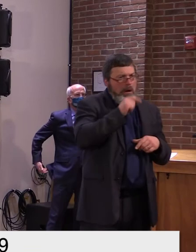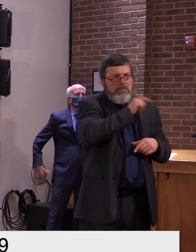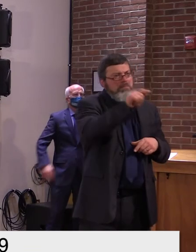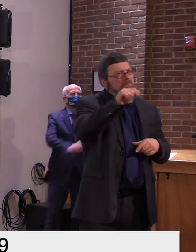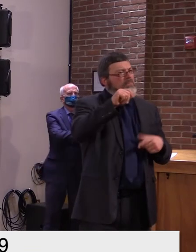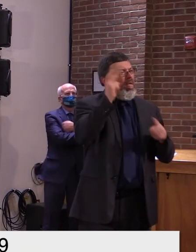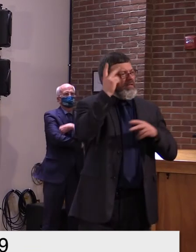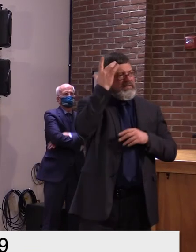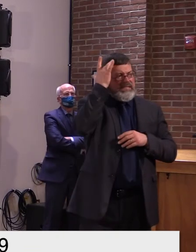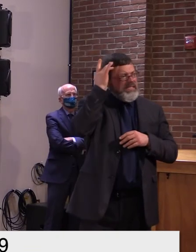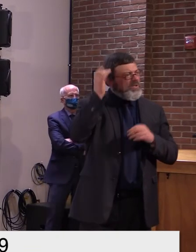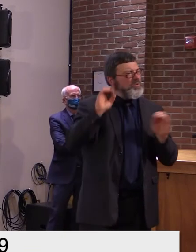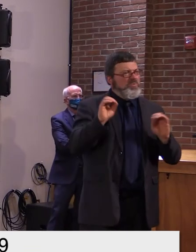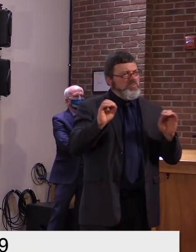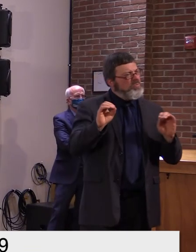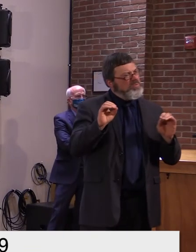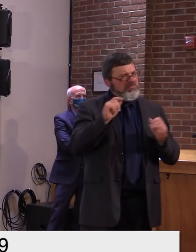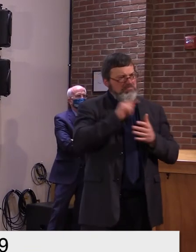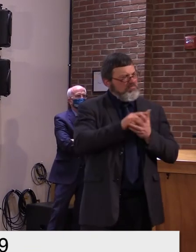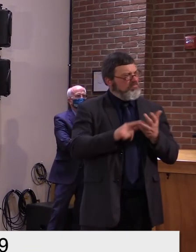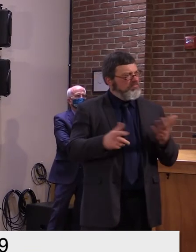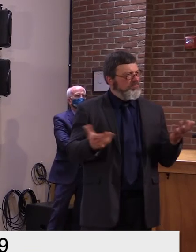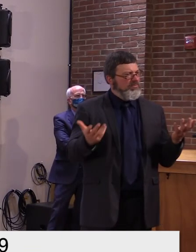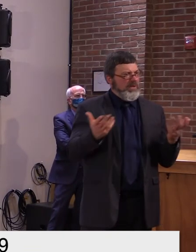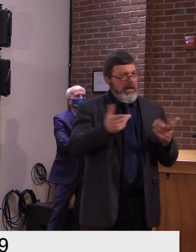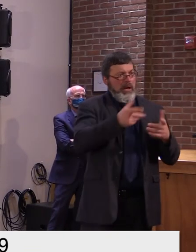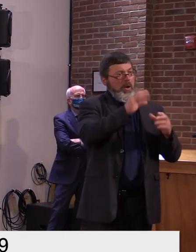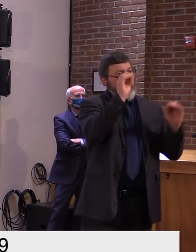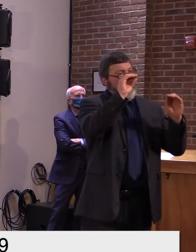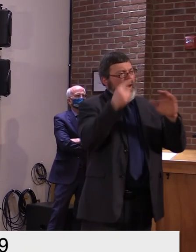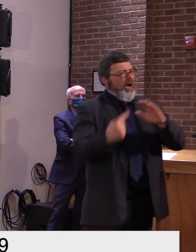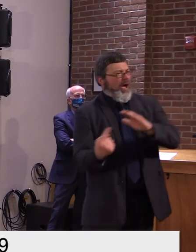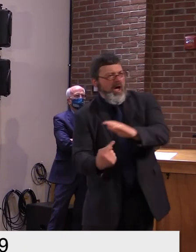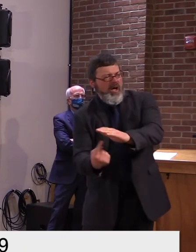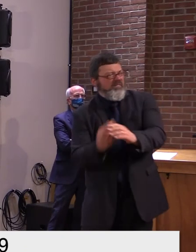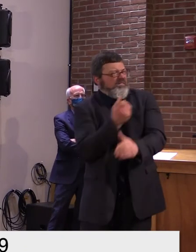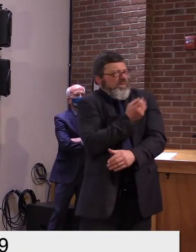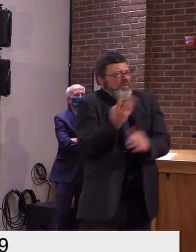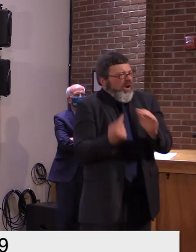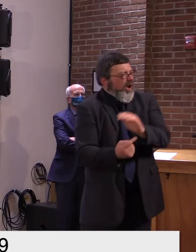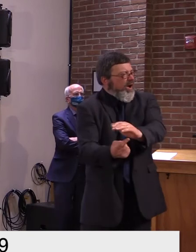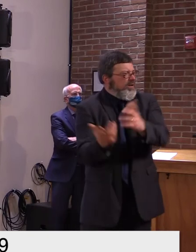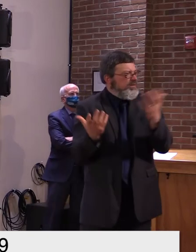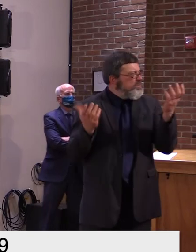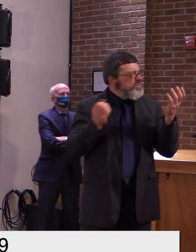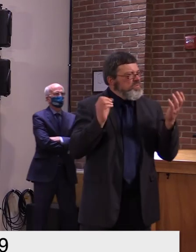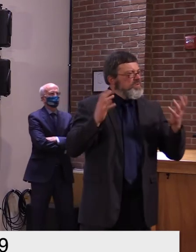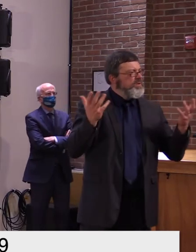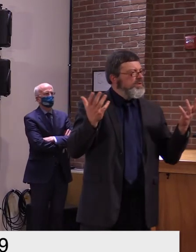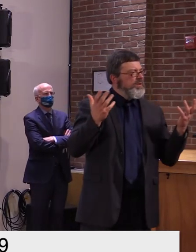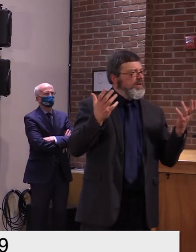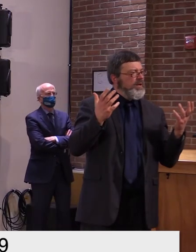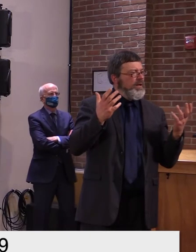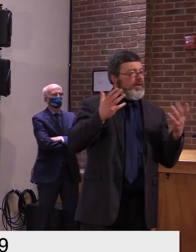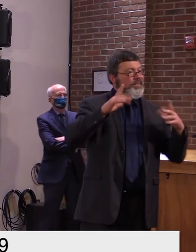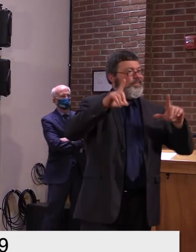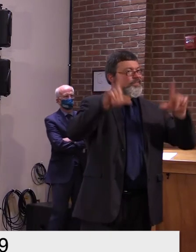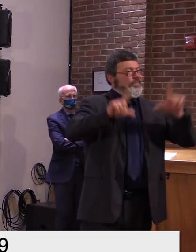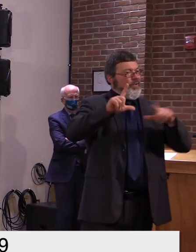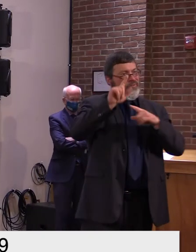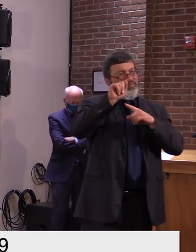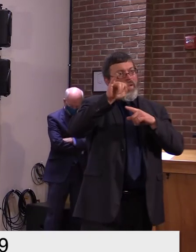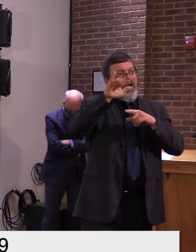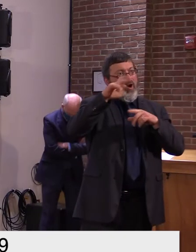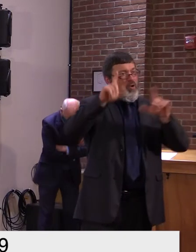isolated. And Tokyo alone has reached a herd immunity of like 50%, which is